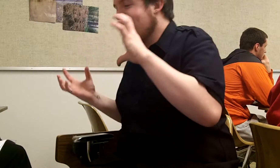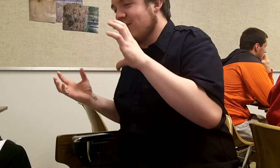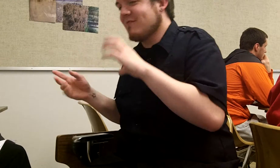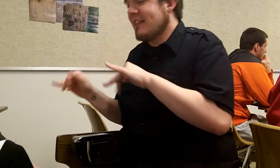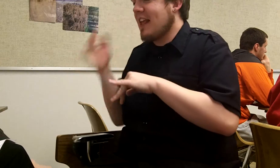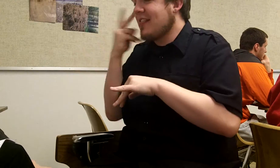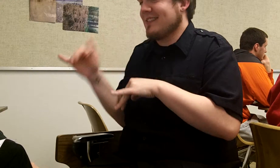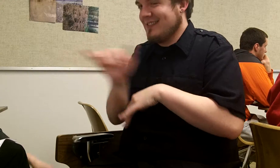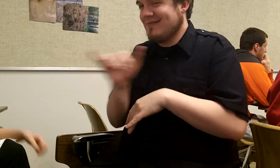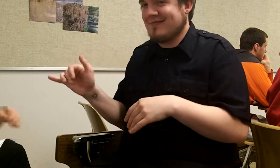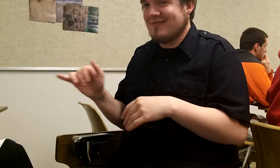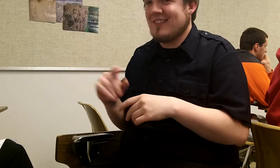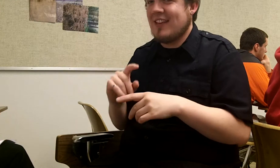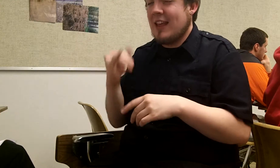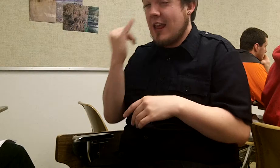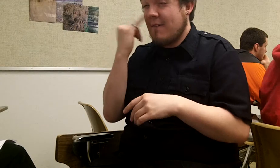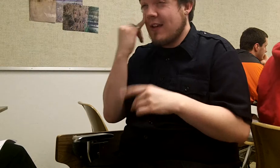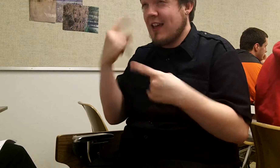very perturbed embryonic development.